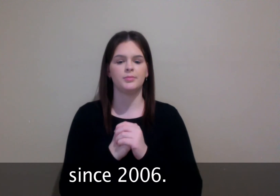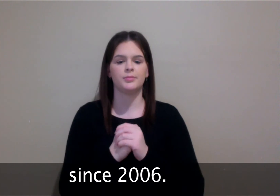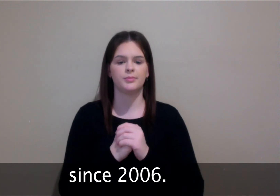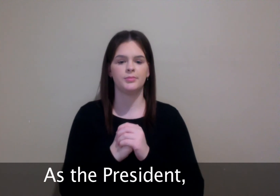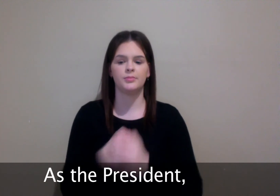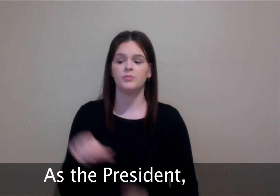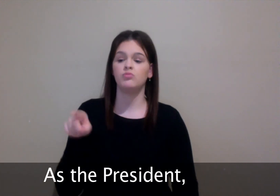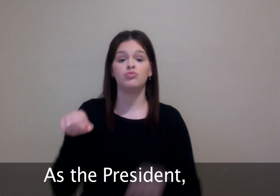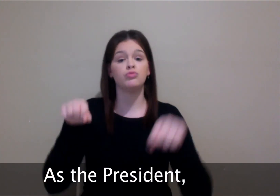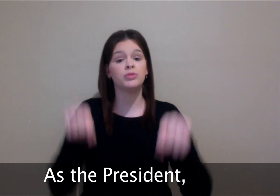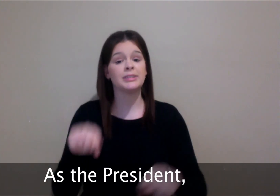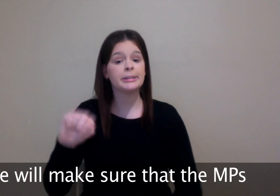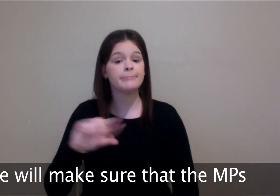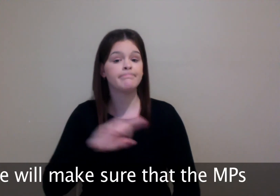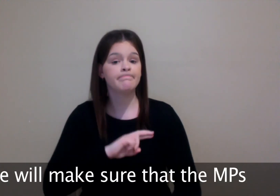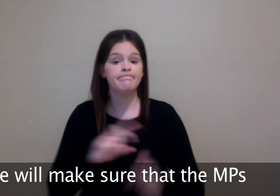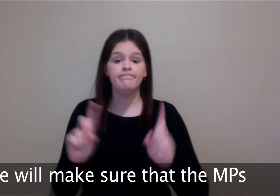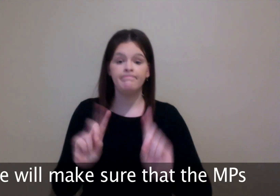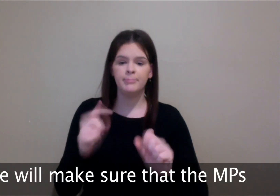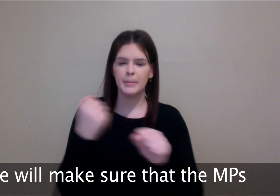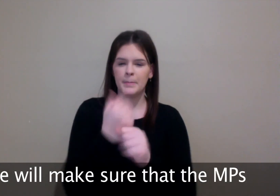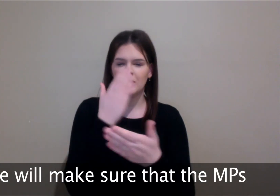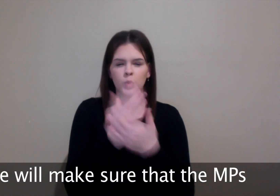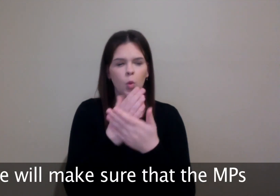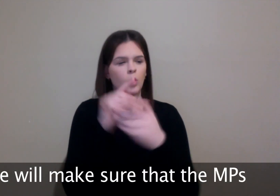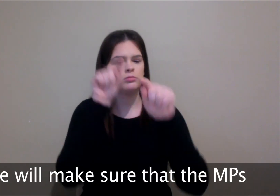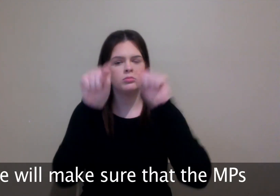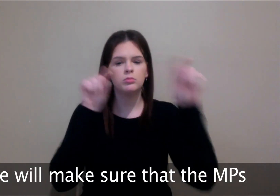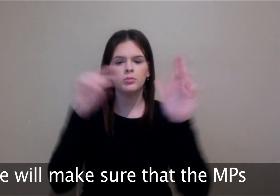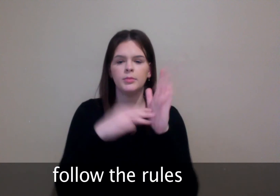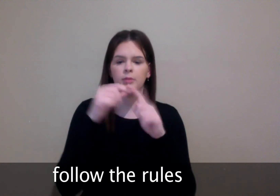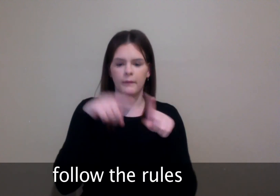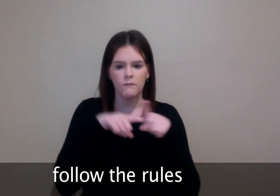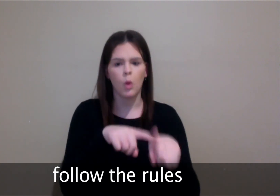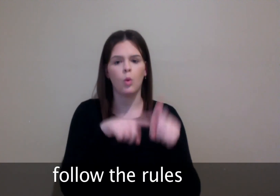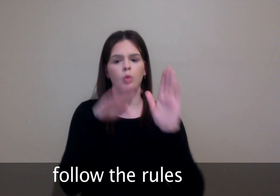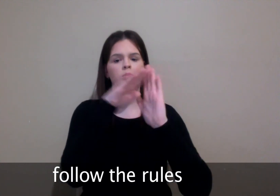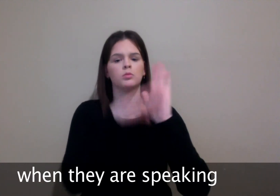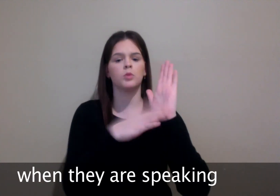As the president, he will make sure that the MPs follow the rules when they are speaking.